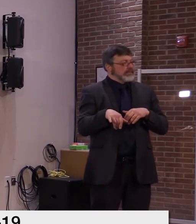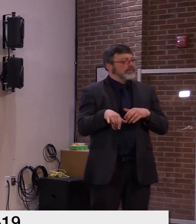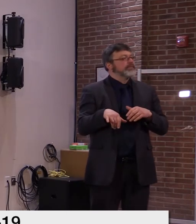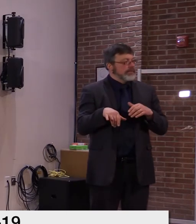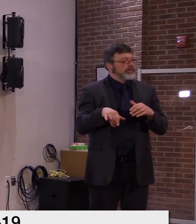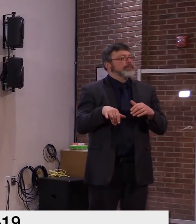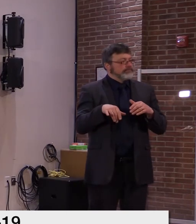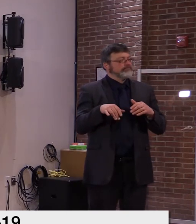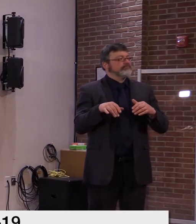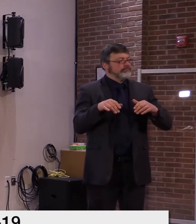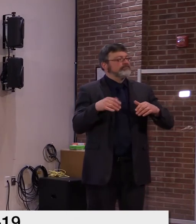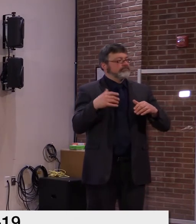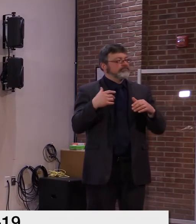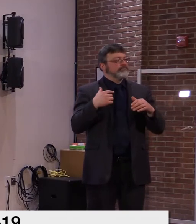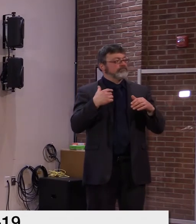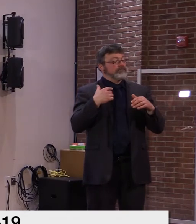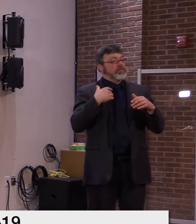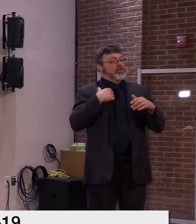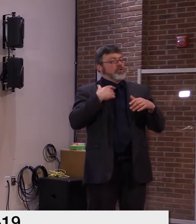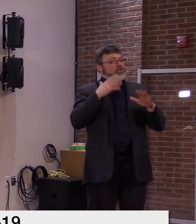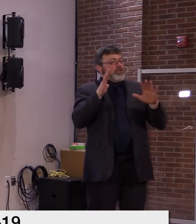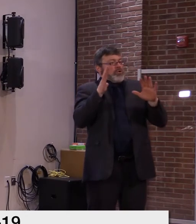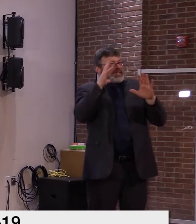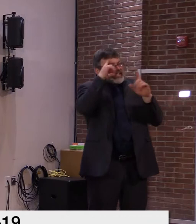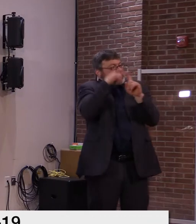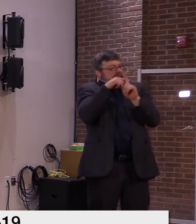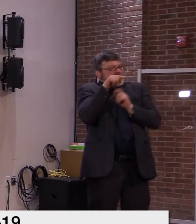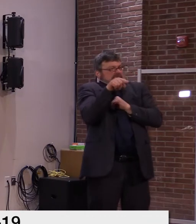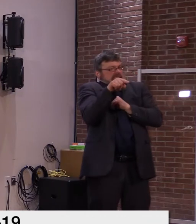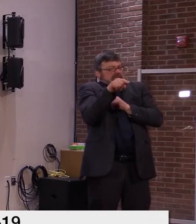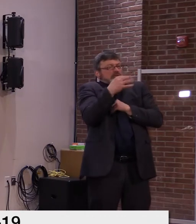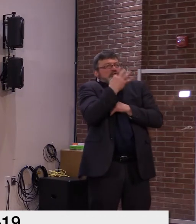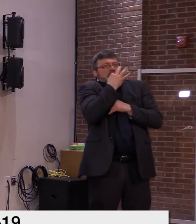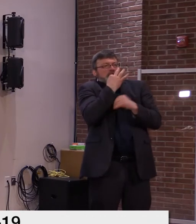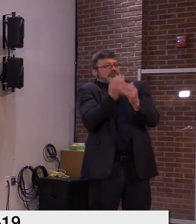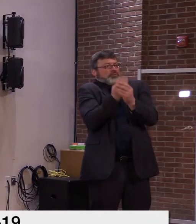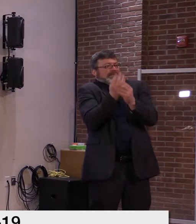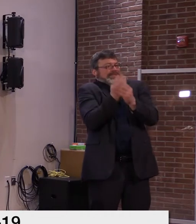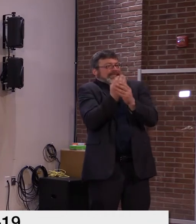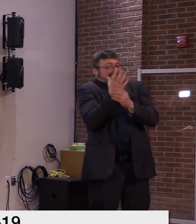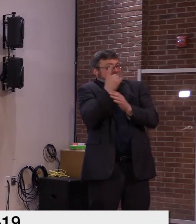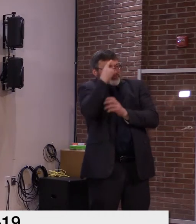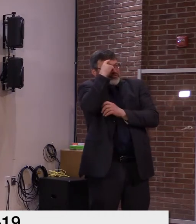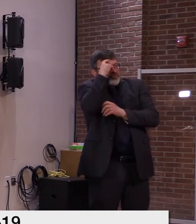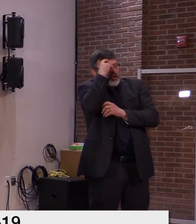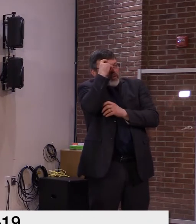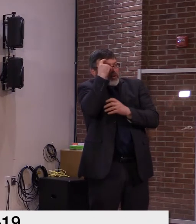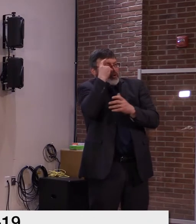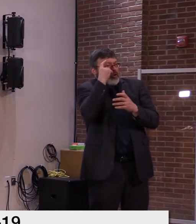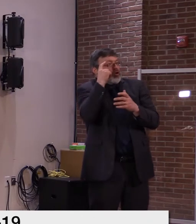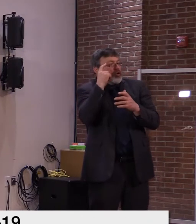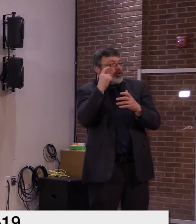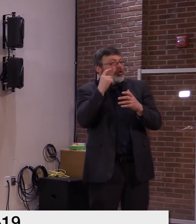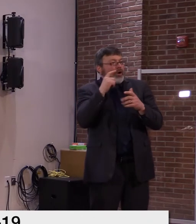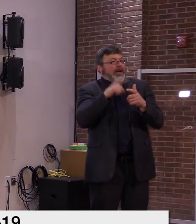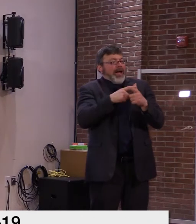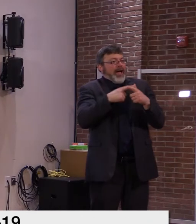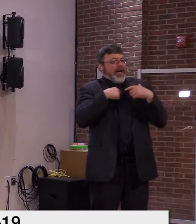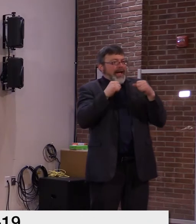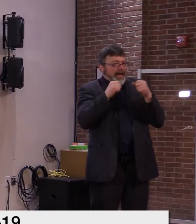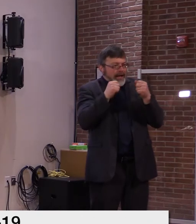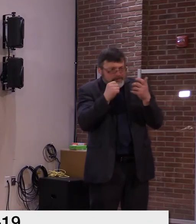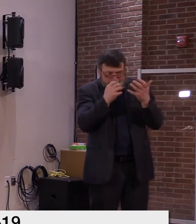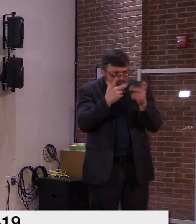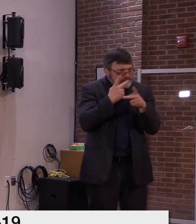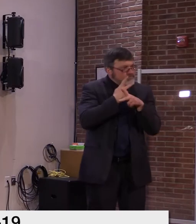position our education system to address the impact of this pandemic more directly. We are calling this next phase recovery, which is a term better